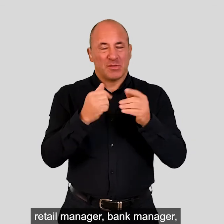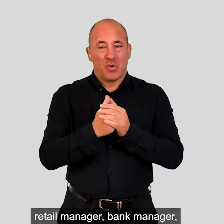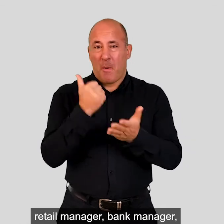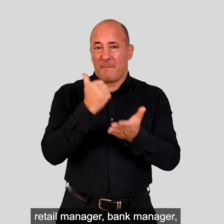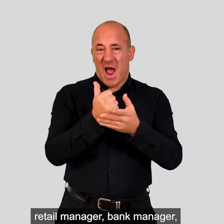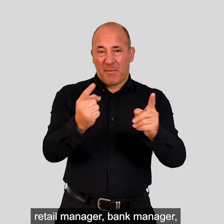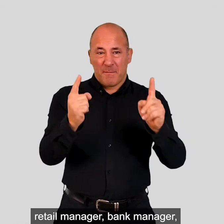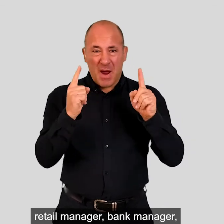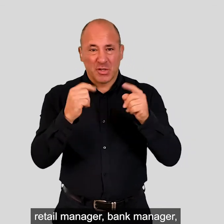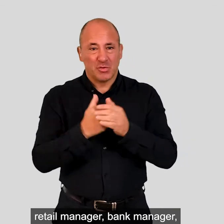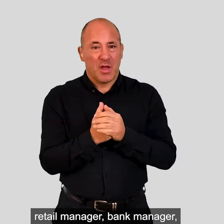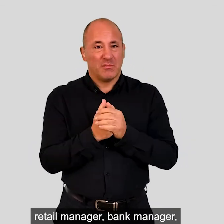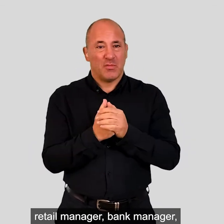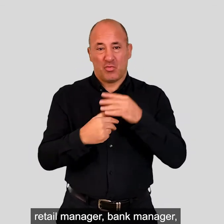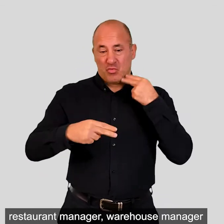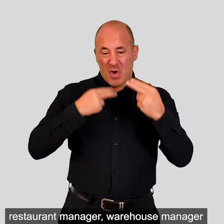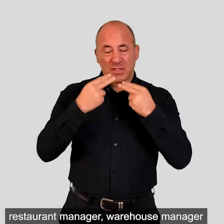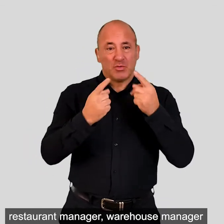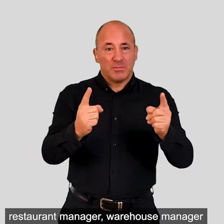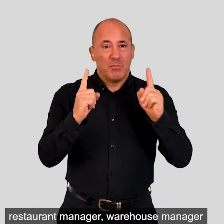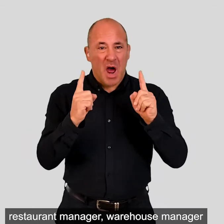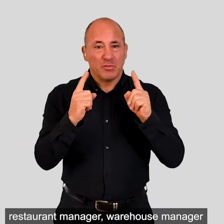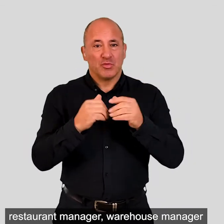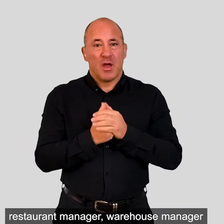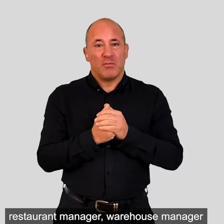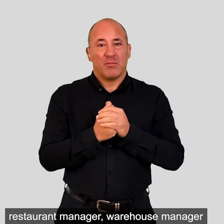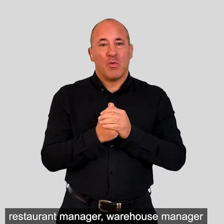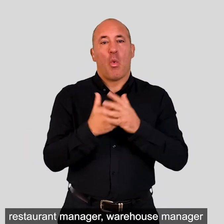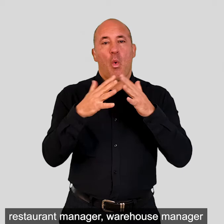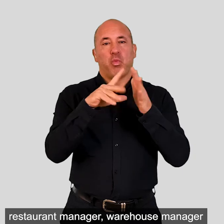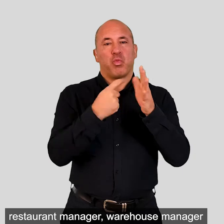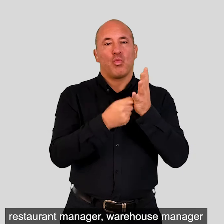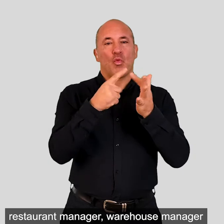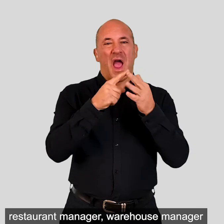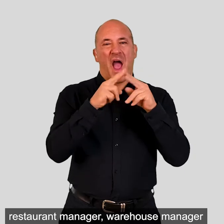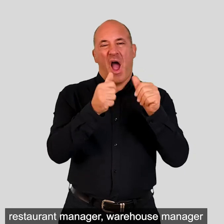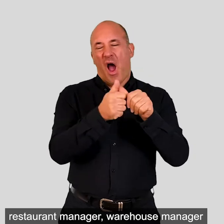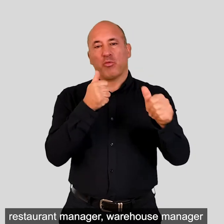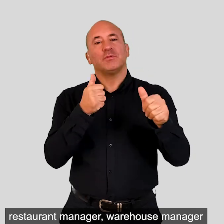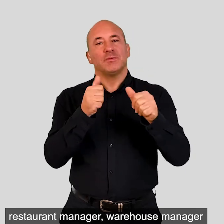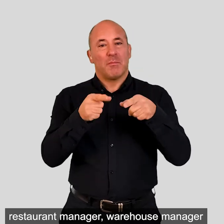bank manager, restaurant manager, warehouse manager.